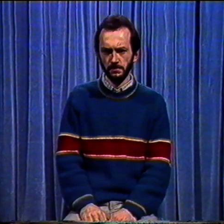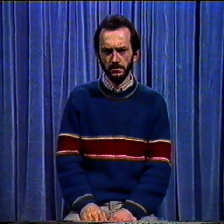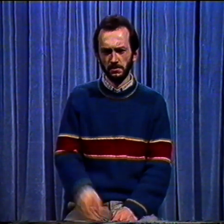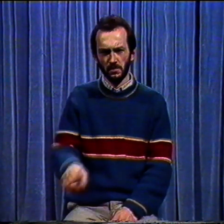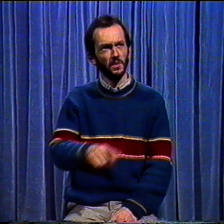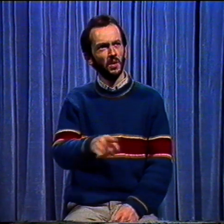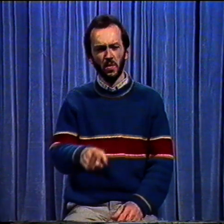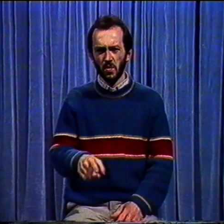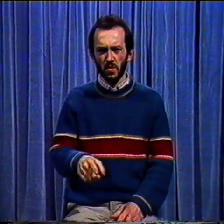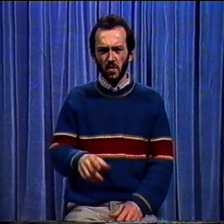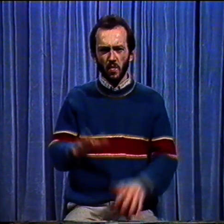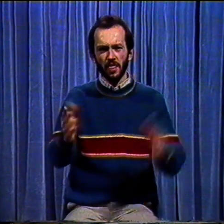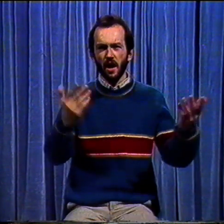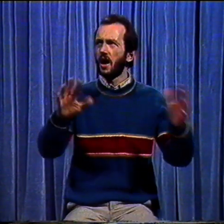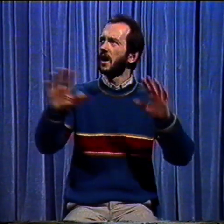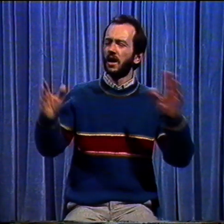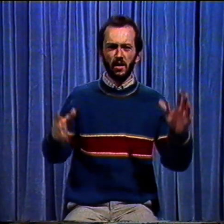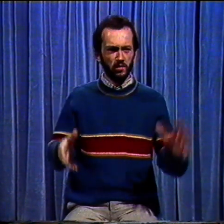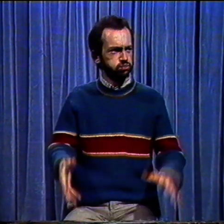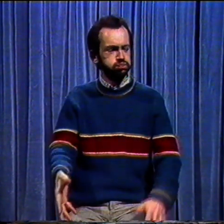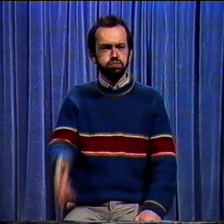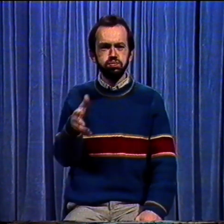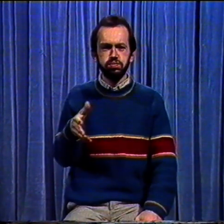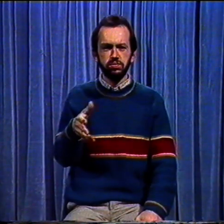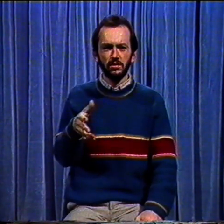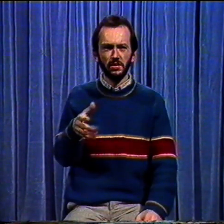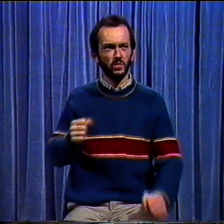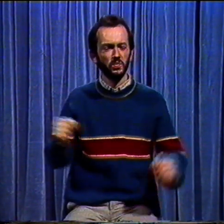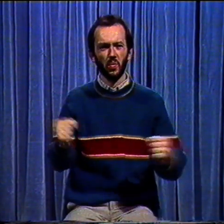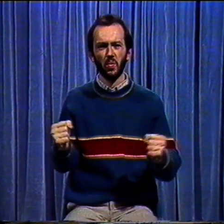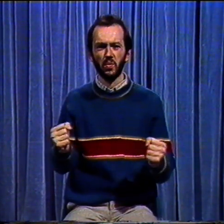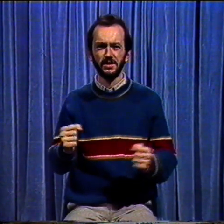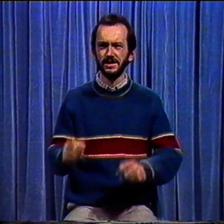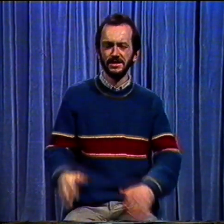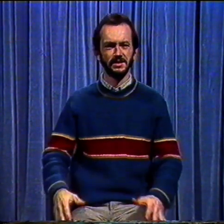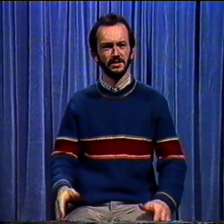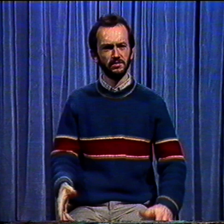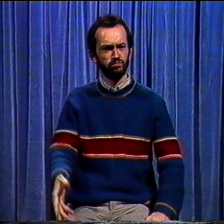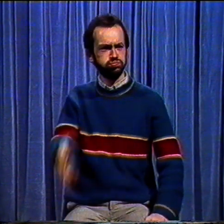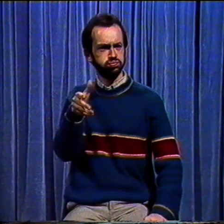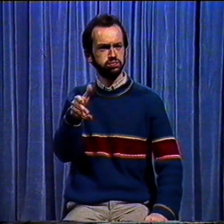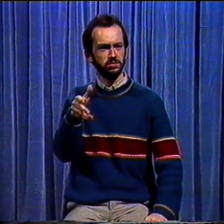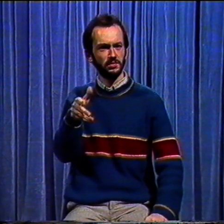This is... I'm looking around at the weather, and it's really horrible. It's cold and damp. It's